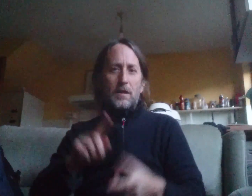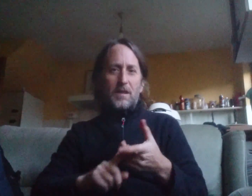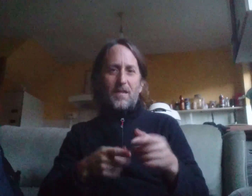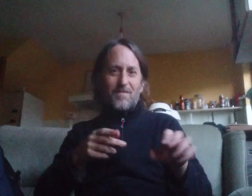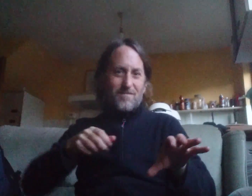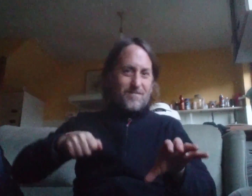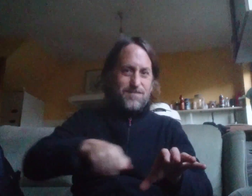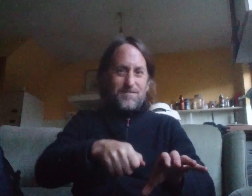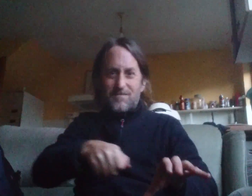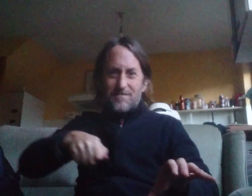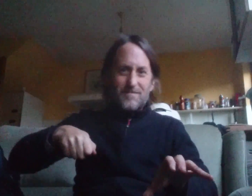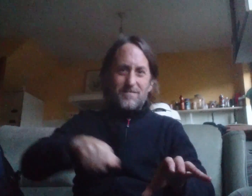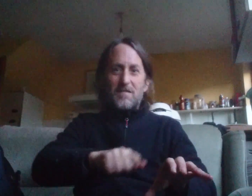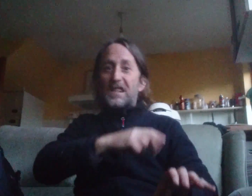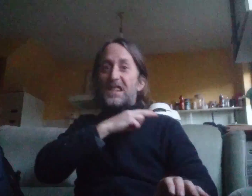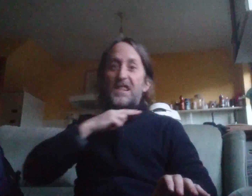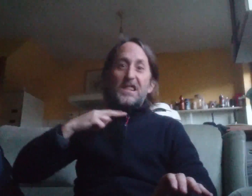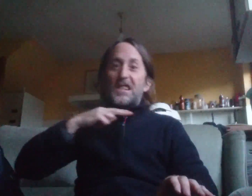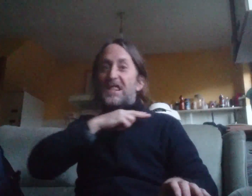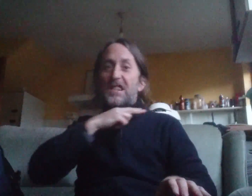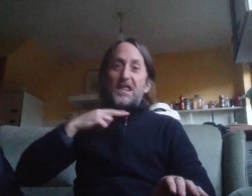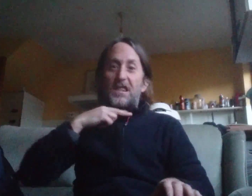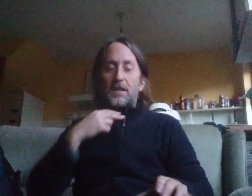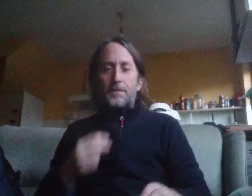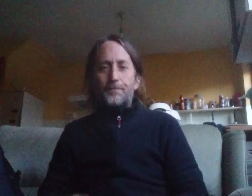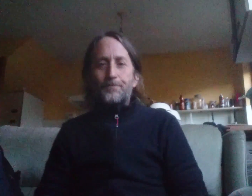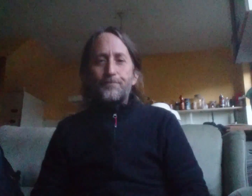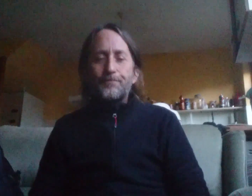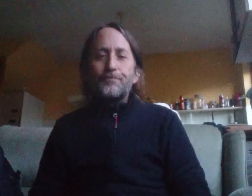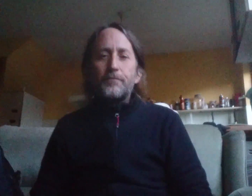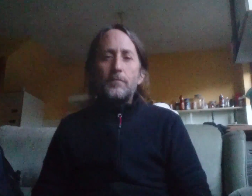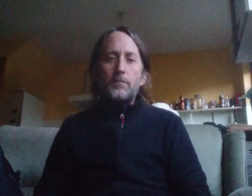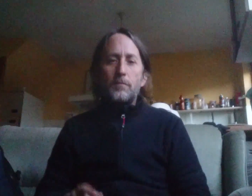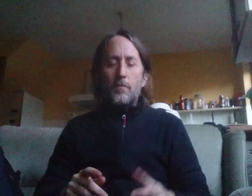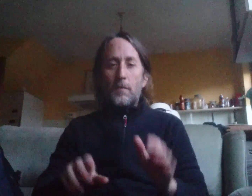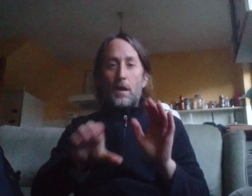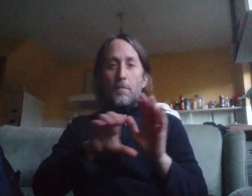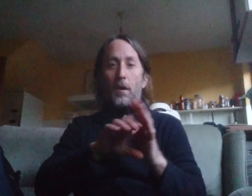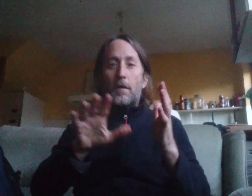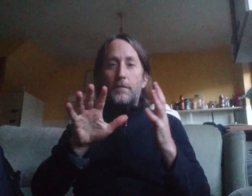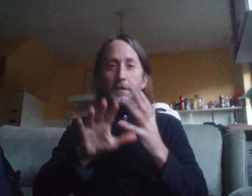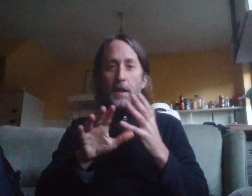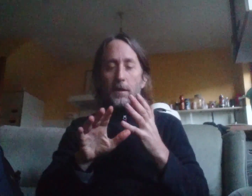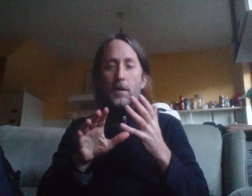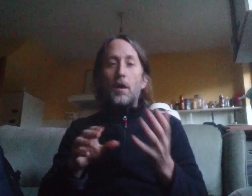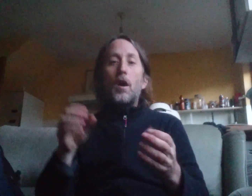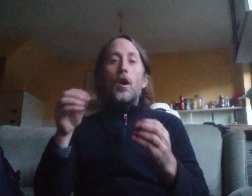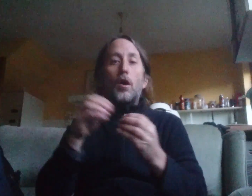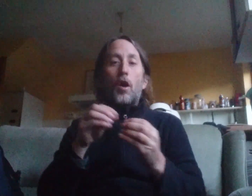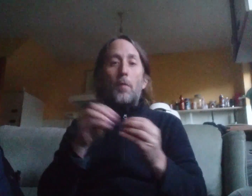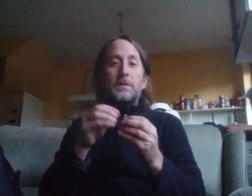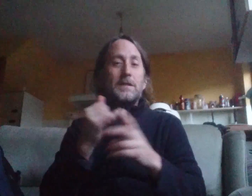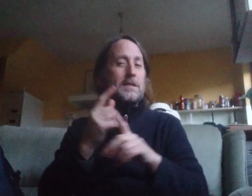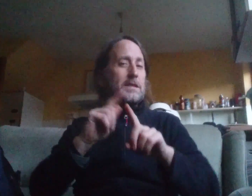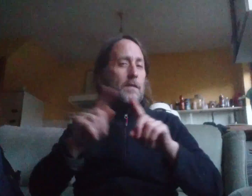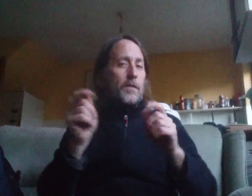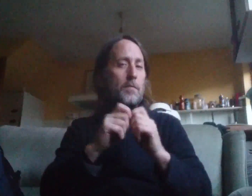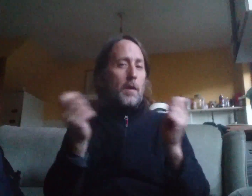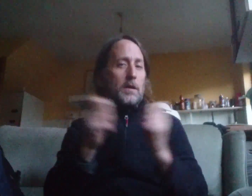Paragraph 10. Comments in contemporary trade articles and advertisements hinted at the absurdity of the